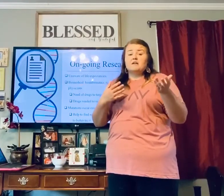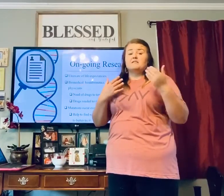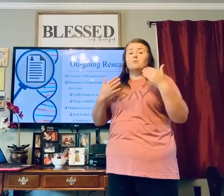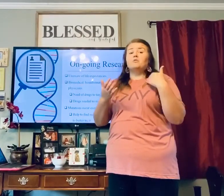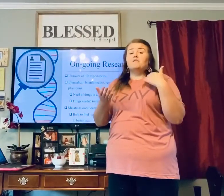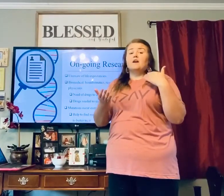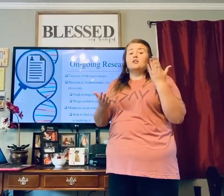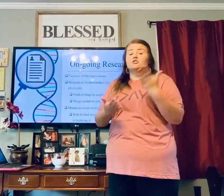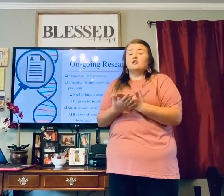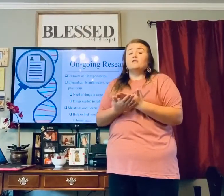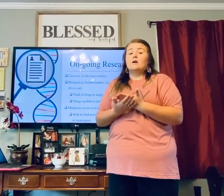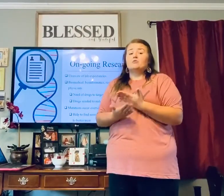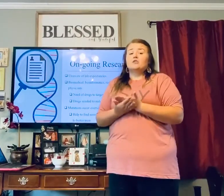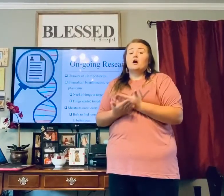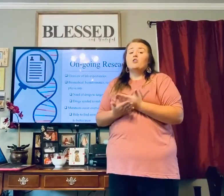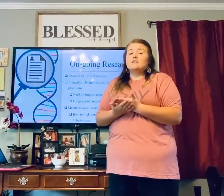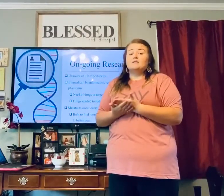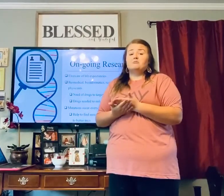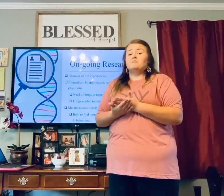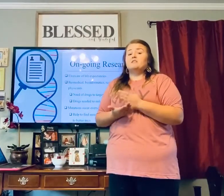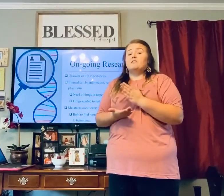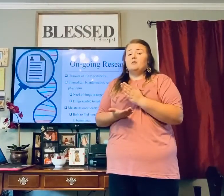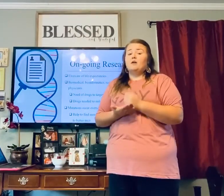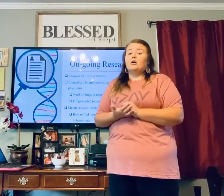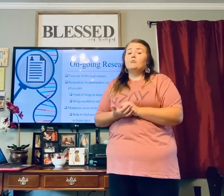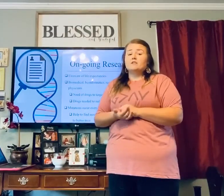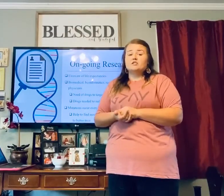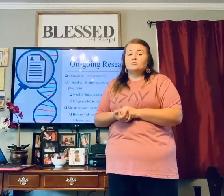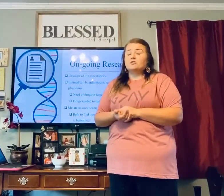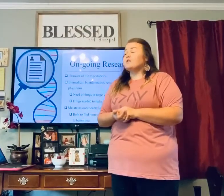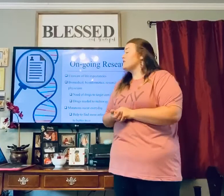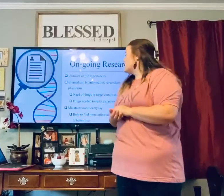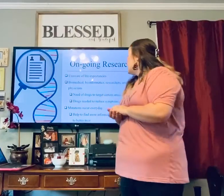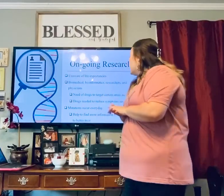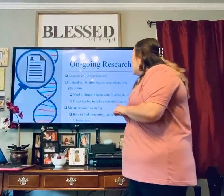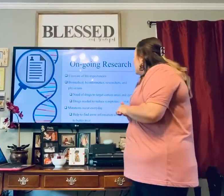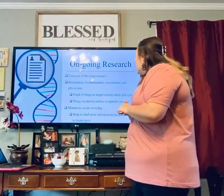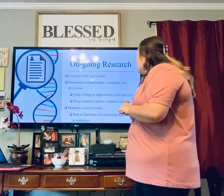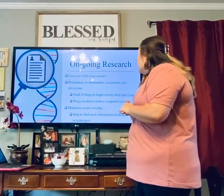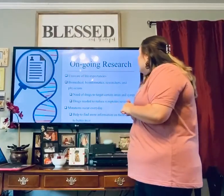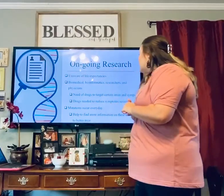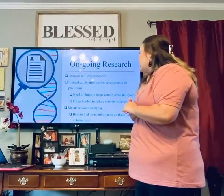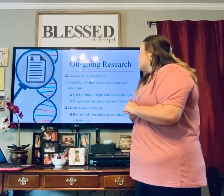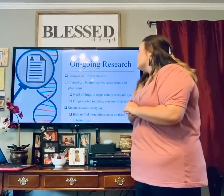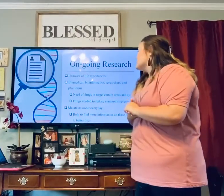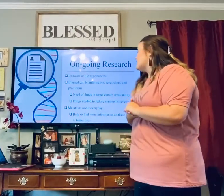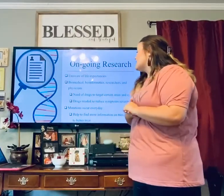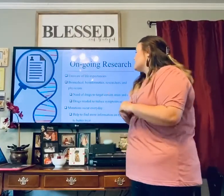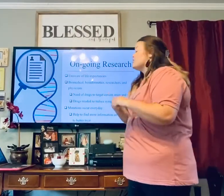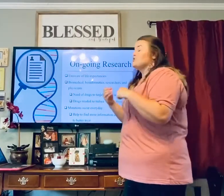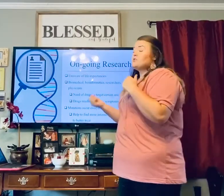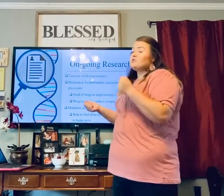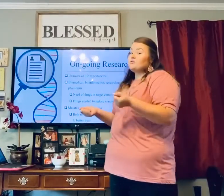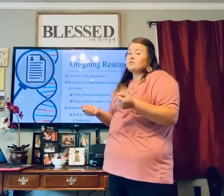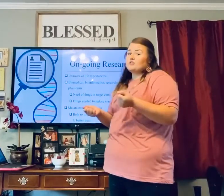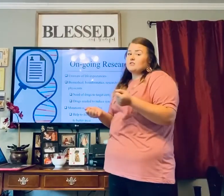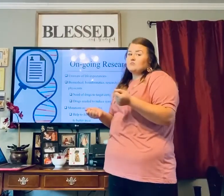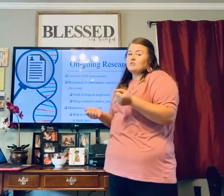They want to find a drug that will treat all these symptoms and that will help these children. They want to find something to reduce their symptoms